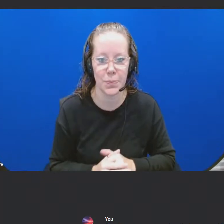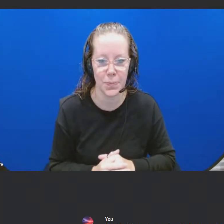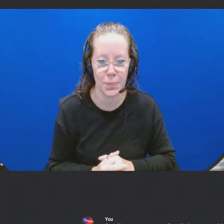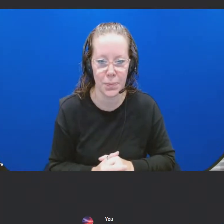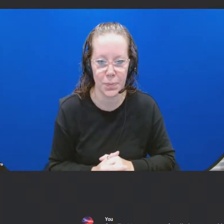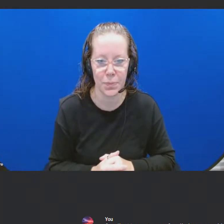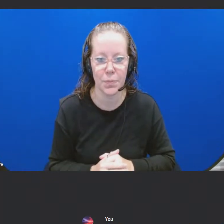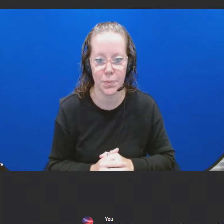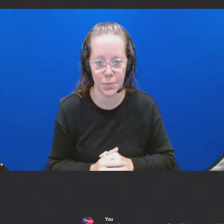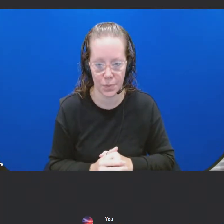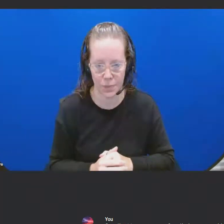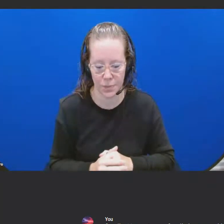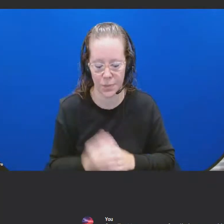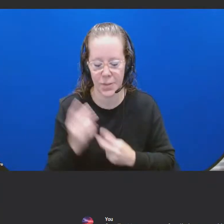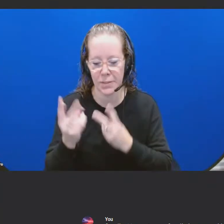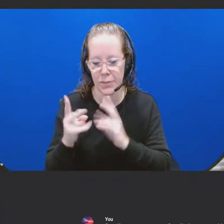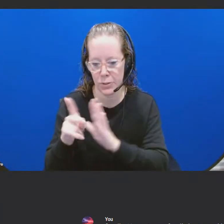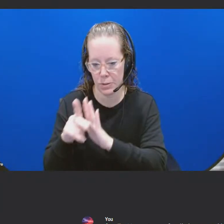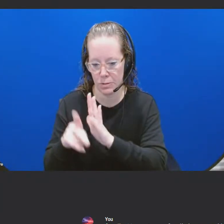visitor policy.